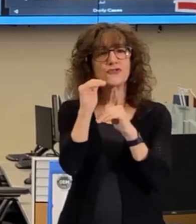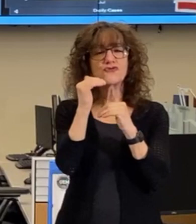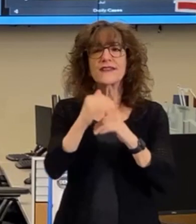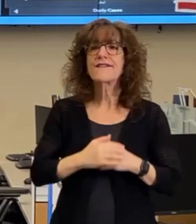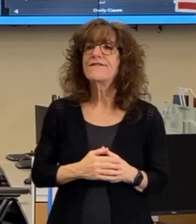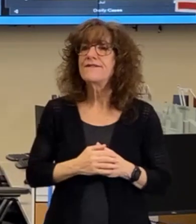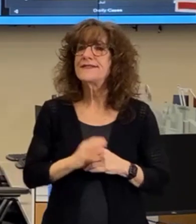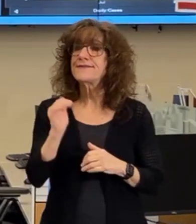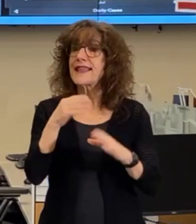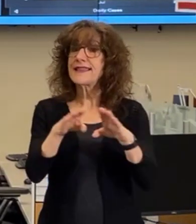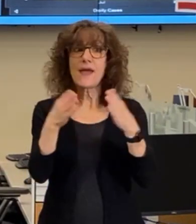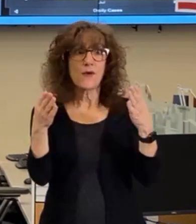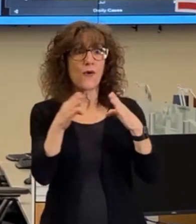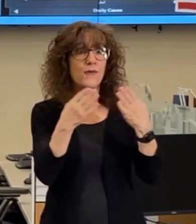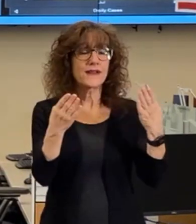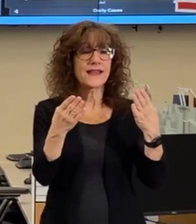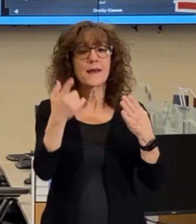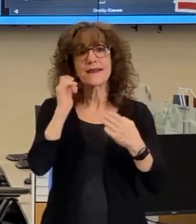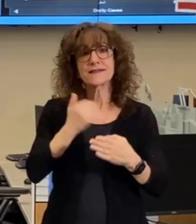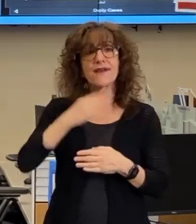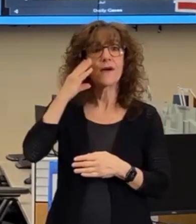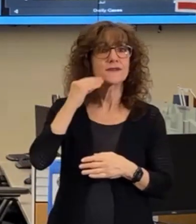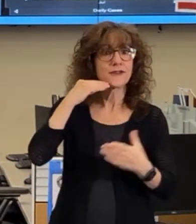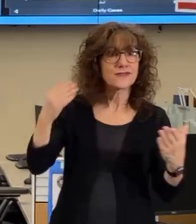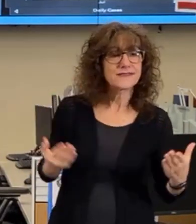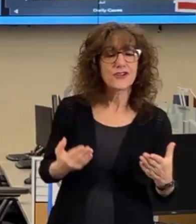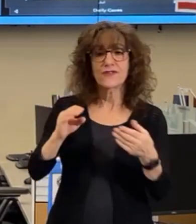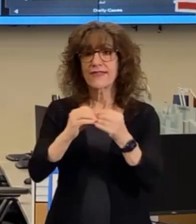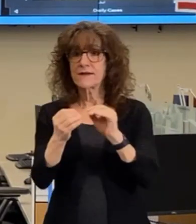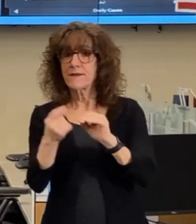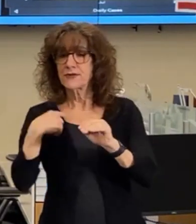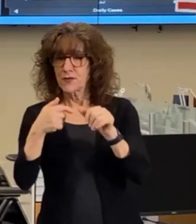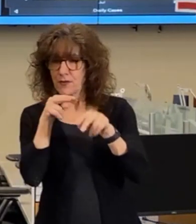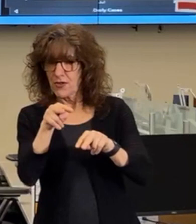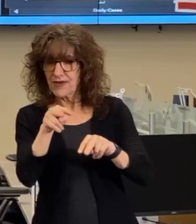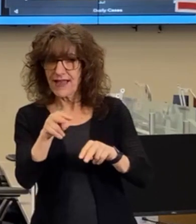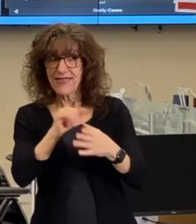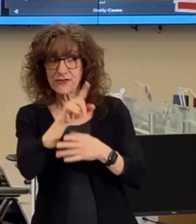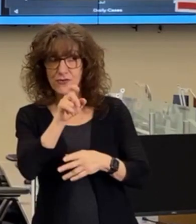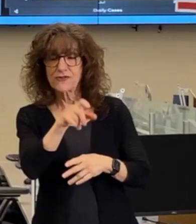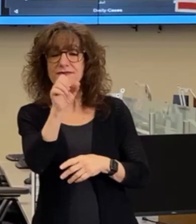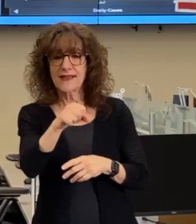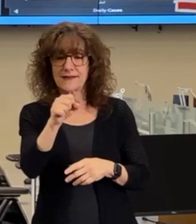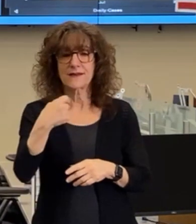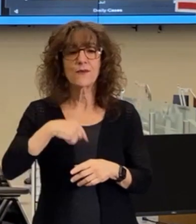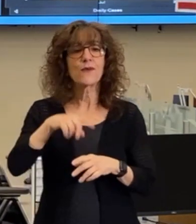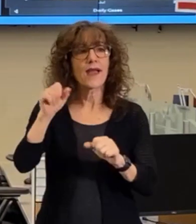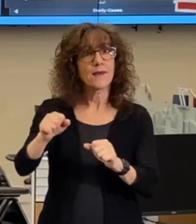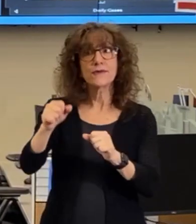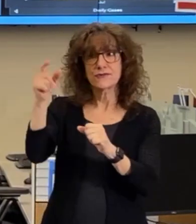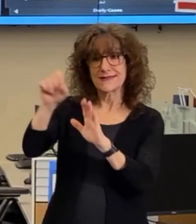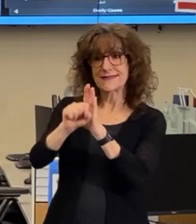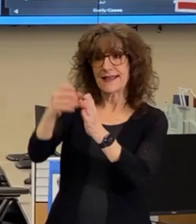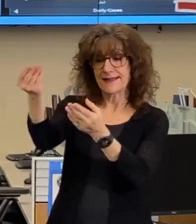in our reopening based on our experience here, the data that we were following. So if that's your question, yes, we were able to get the guidance we